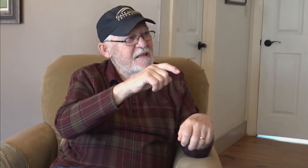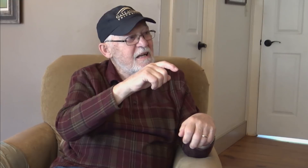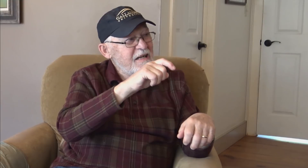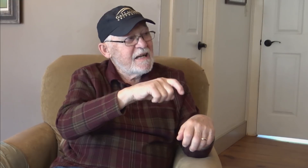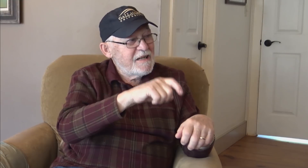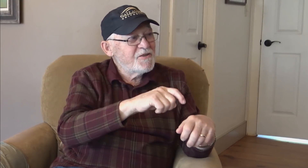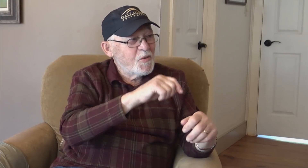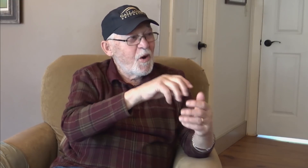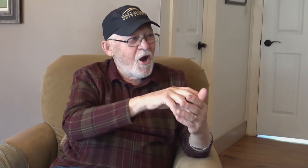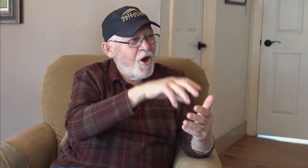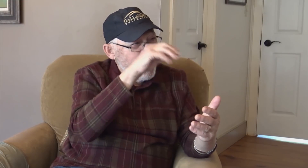rest of the world,